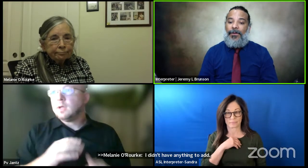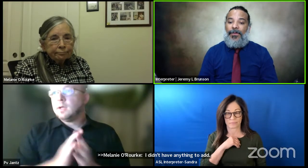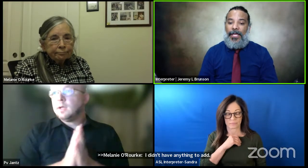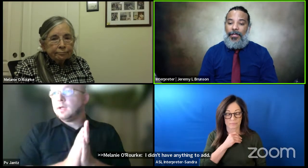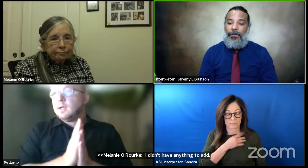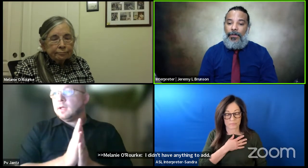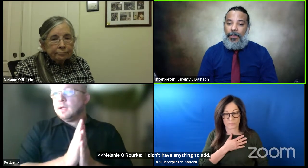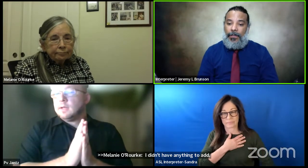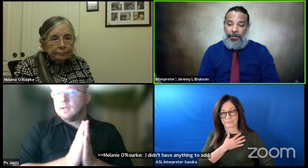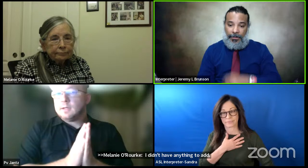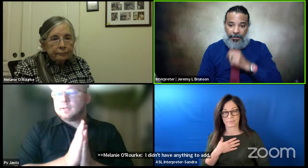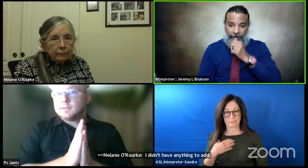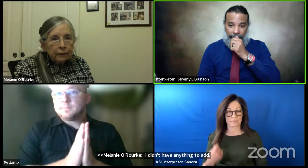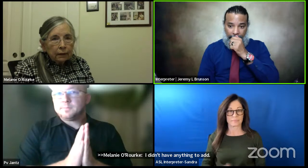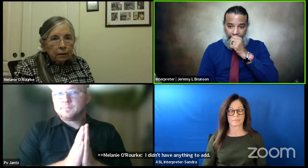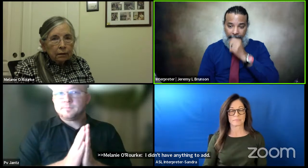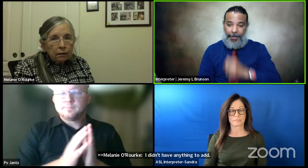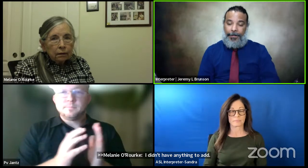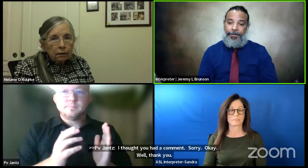Okay, well, thank you.